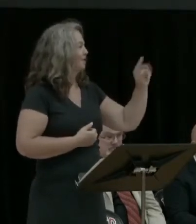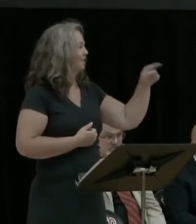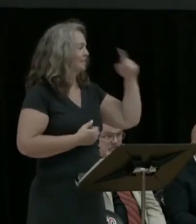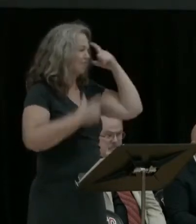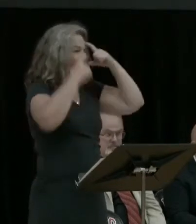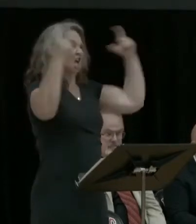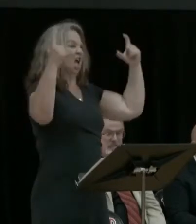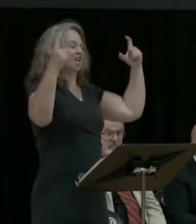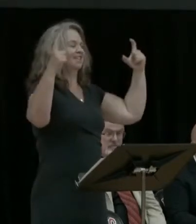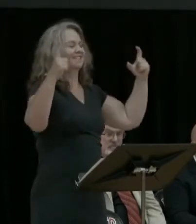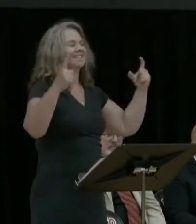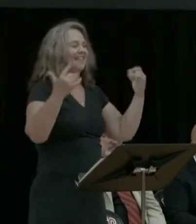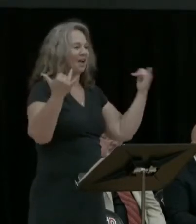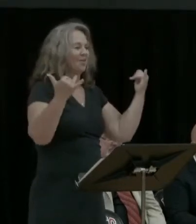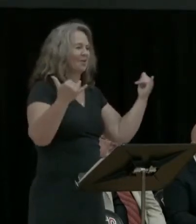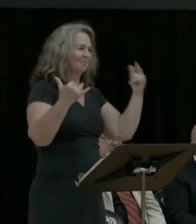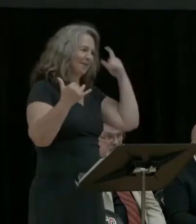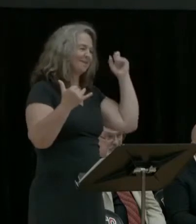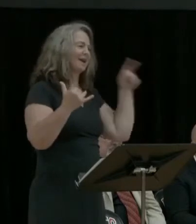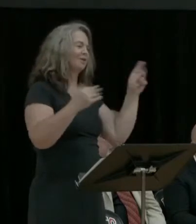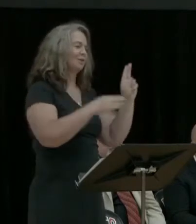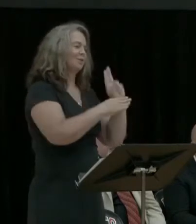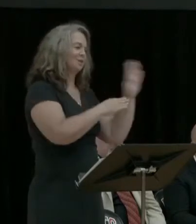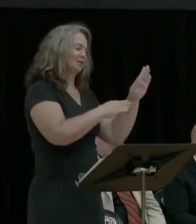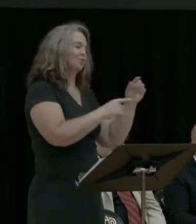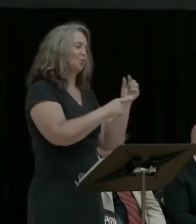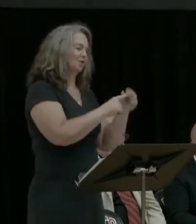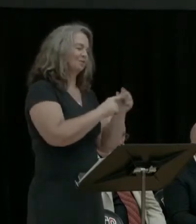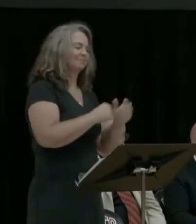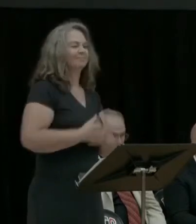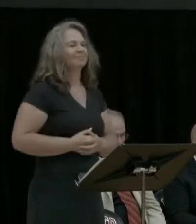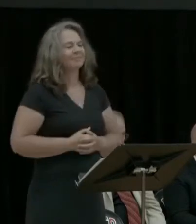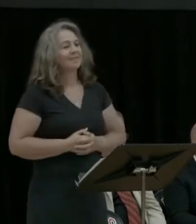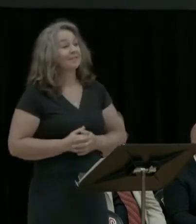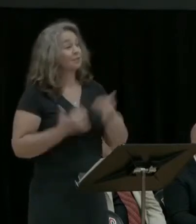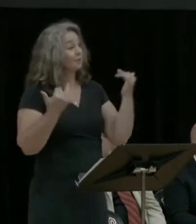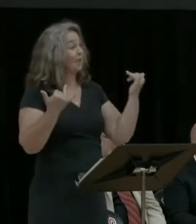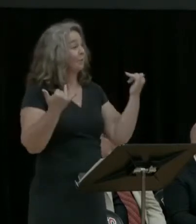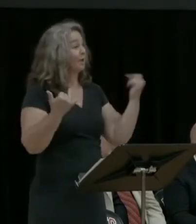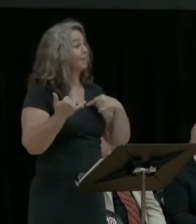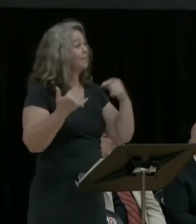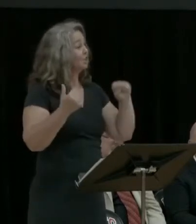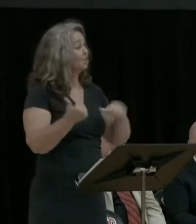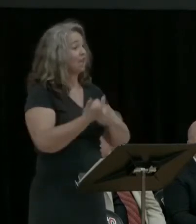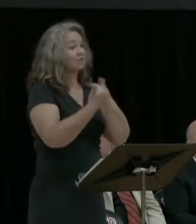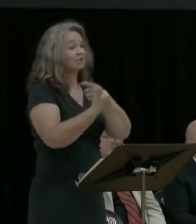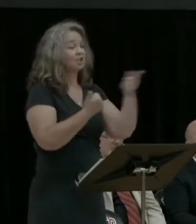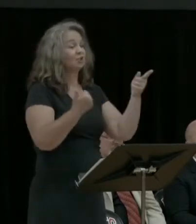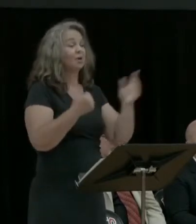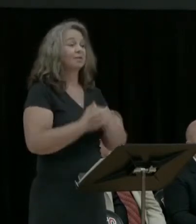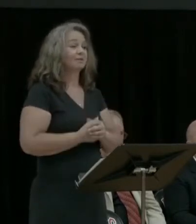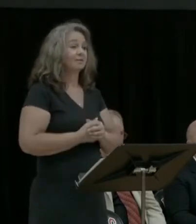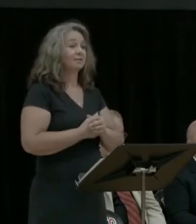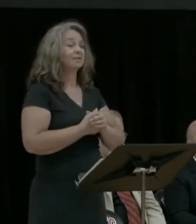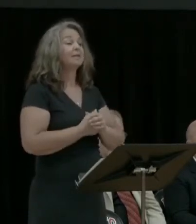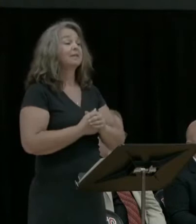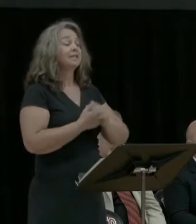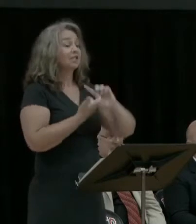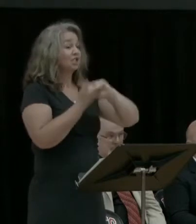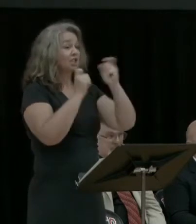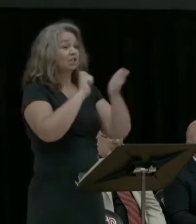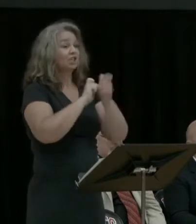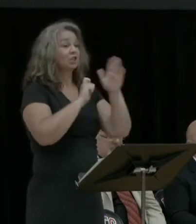So, class of 2021, as we go our own separate ways, I challenge you to turn your potential success into kinetic